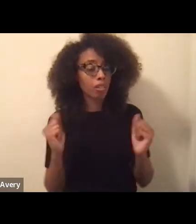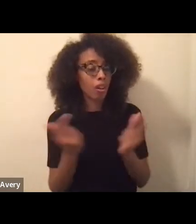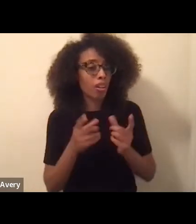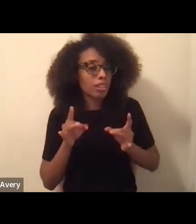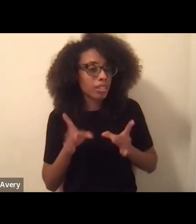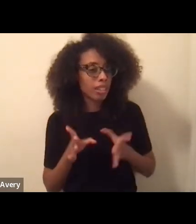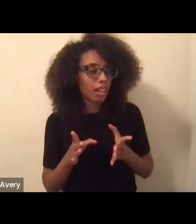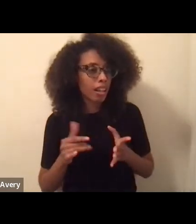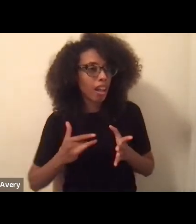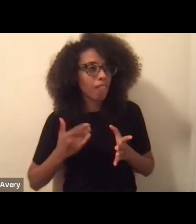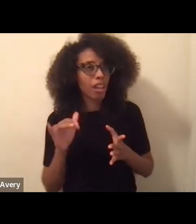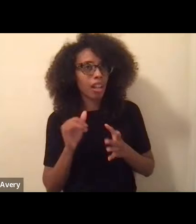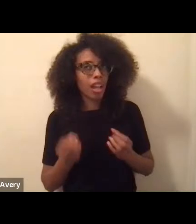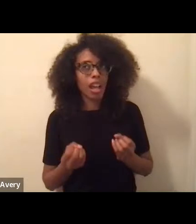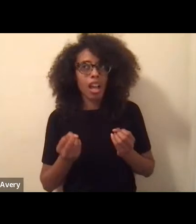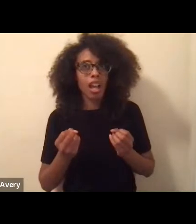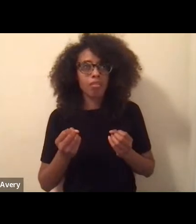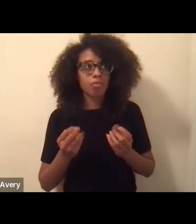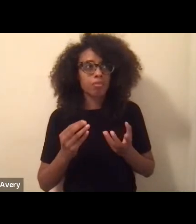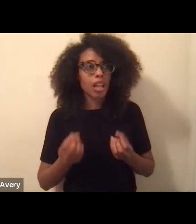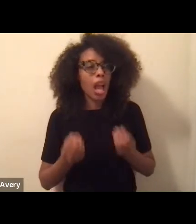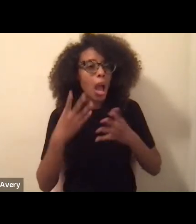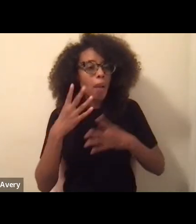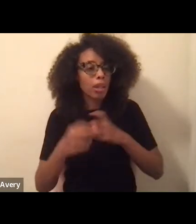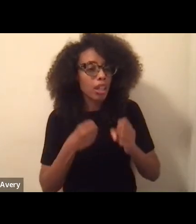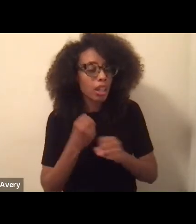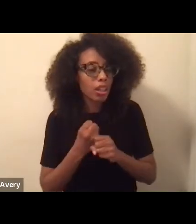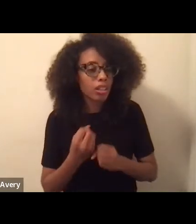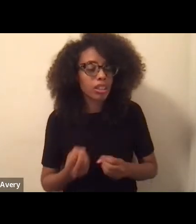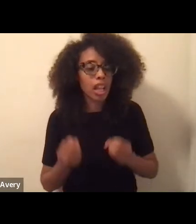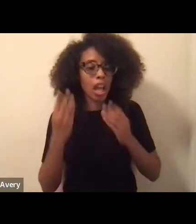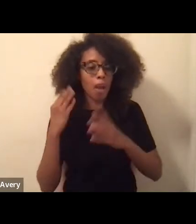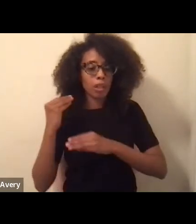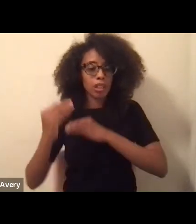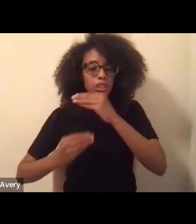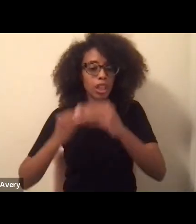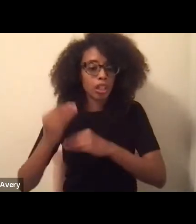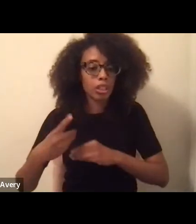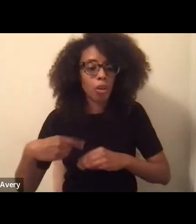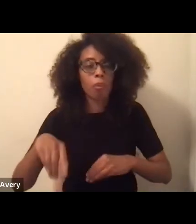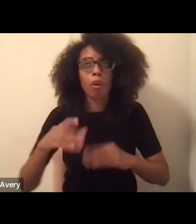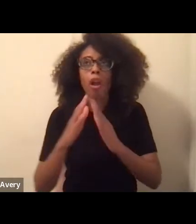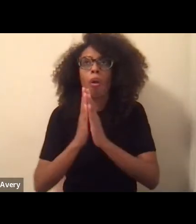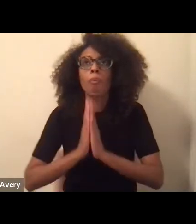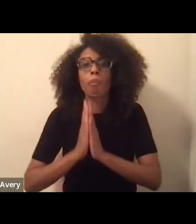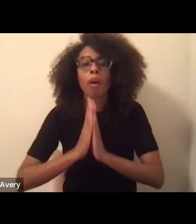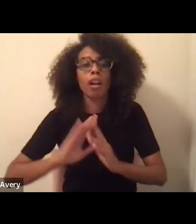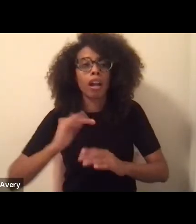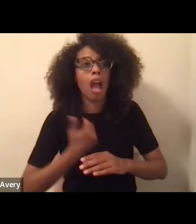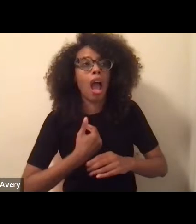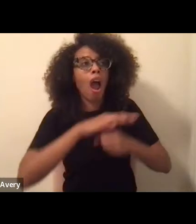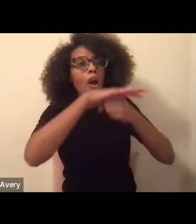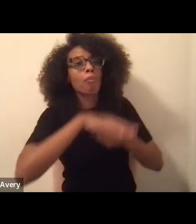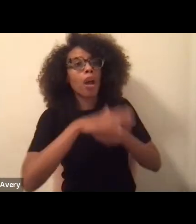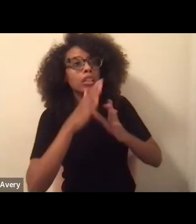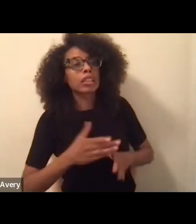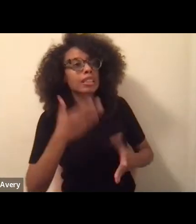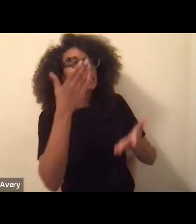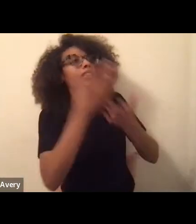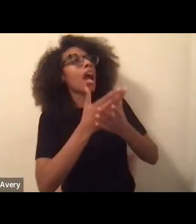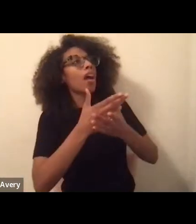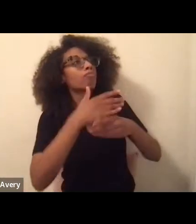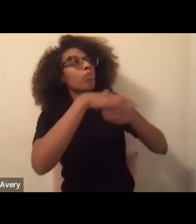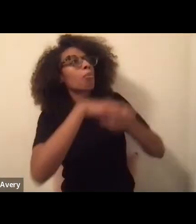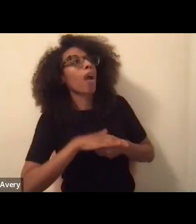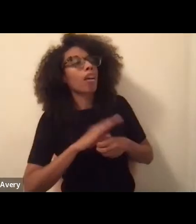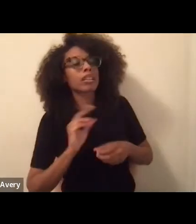how long, how many years, how many generations are we gonna beg our oppressors to stop oppressing us?